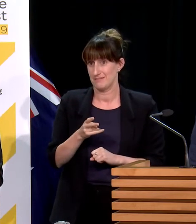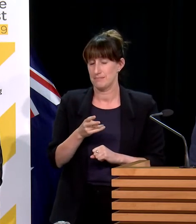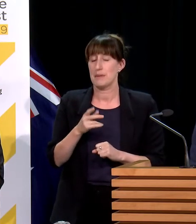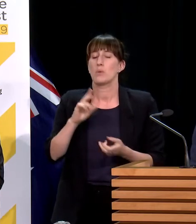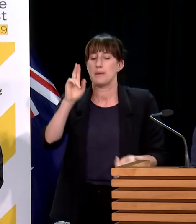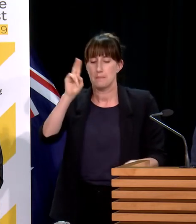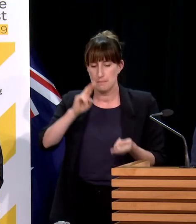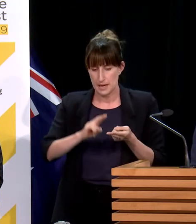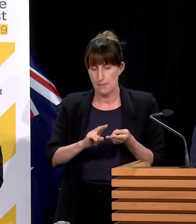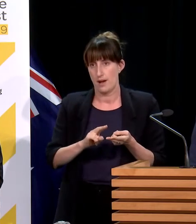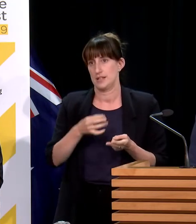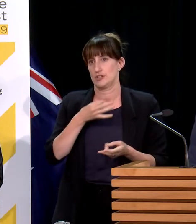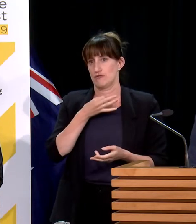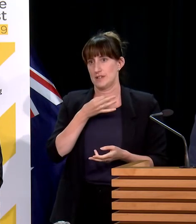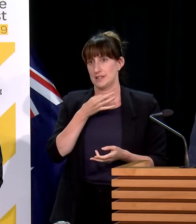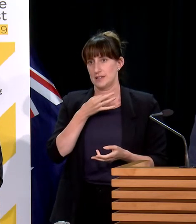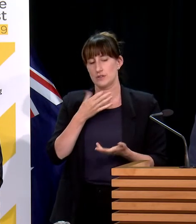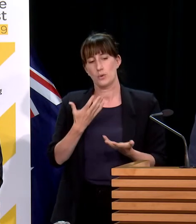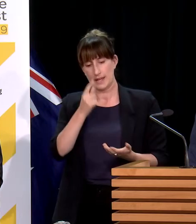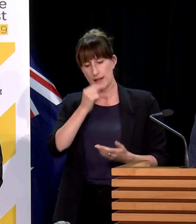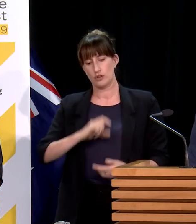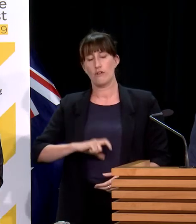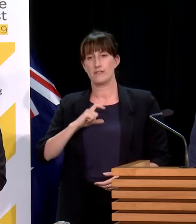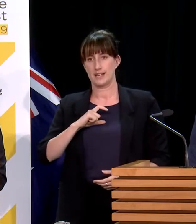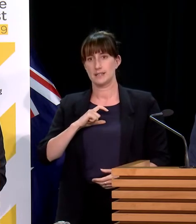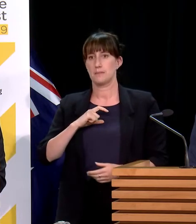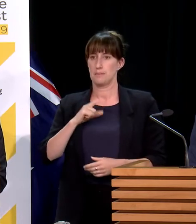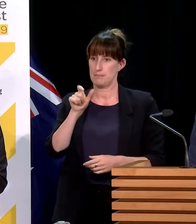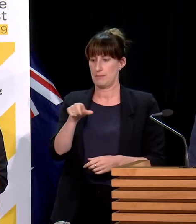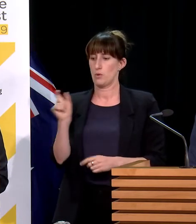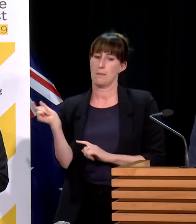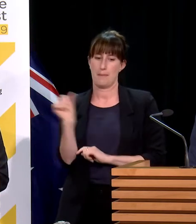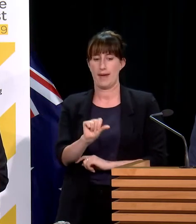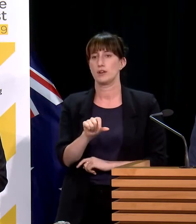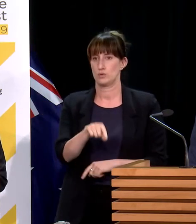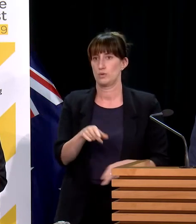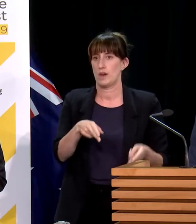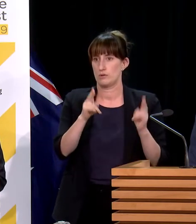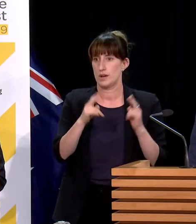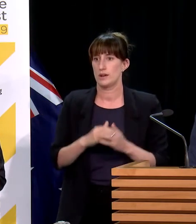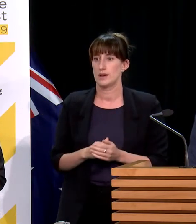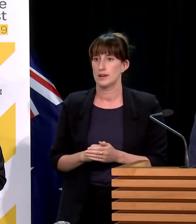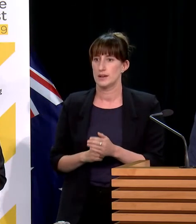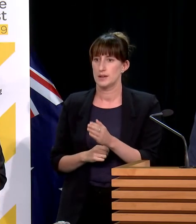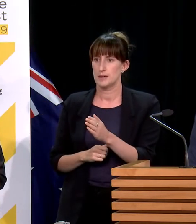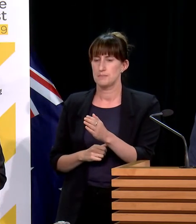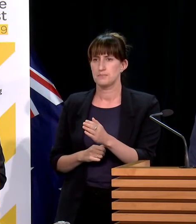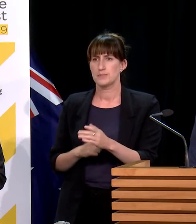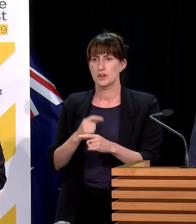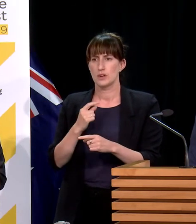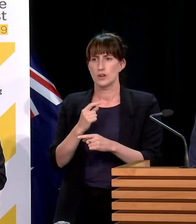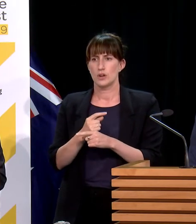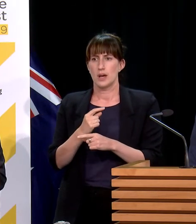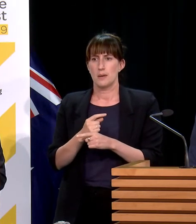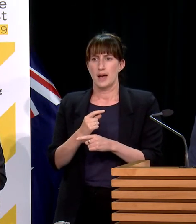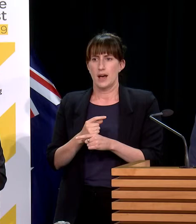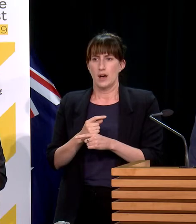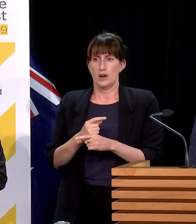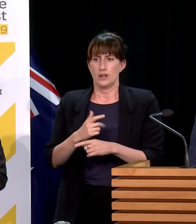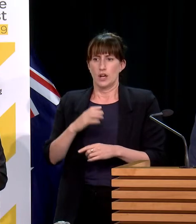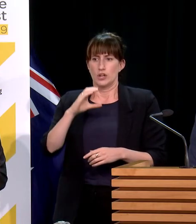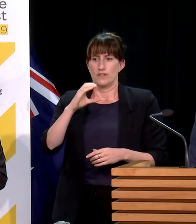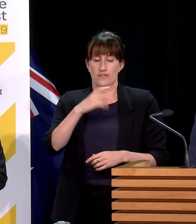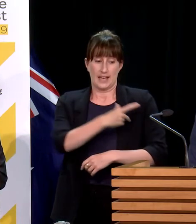we're confident to be able to use that facility again. Minister, on the COVAX delivery, New Zealand's due to receive